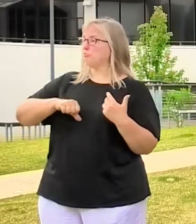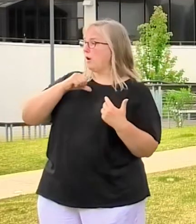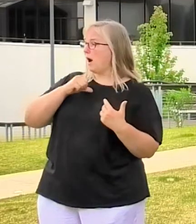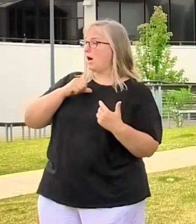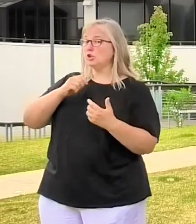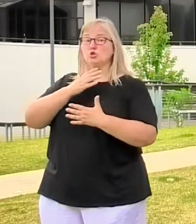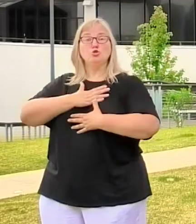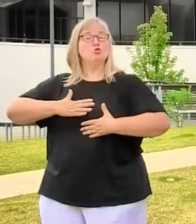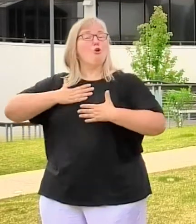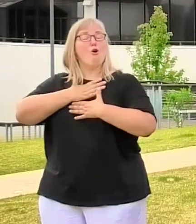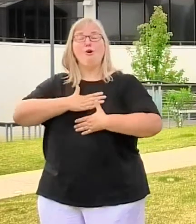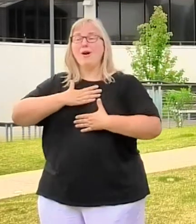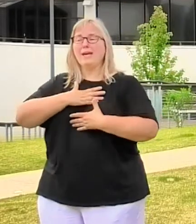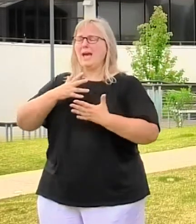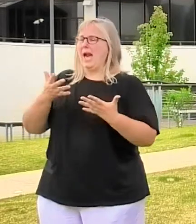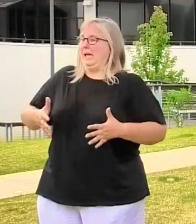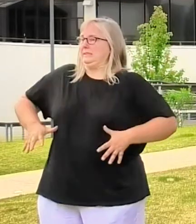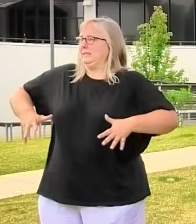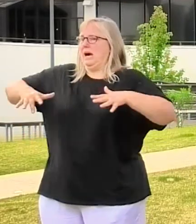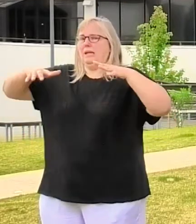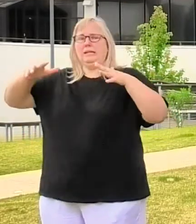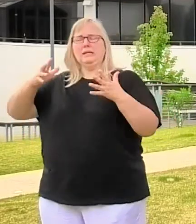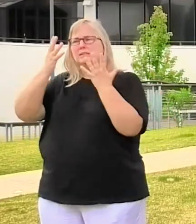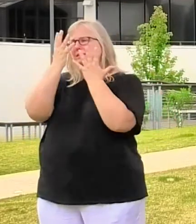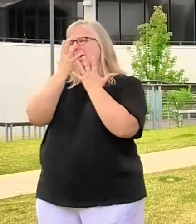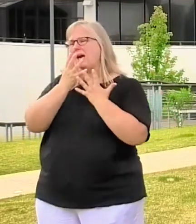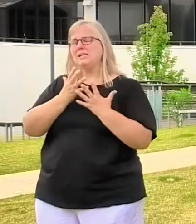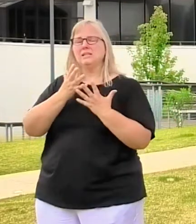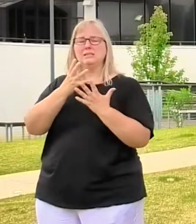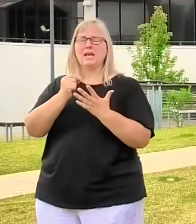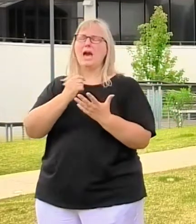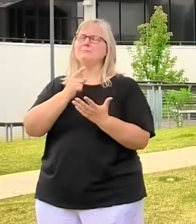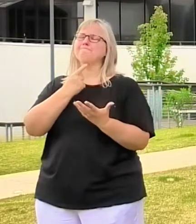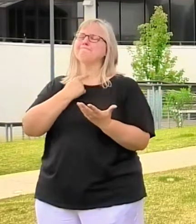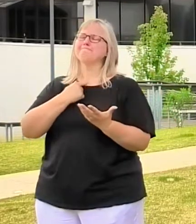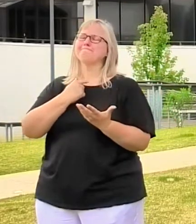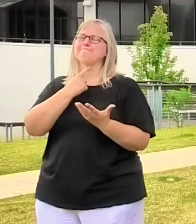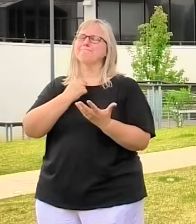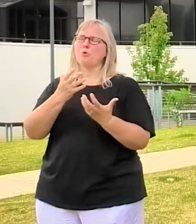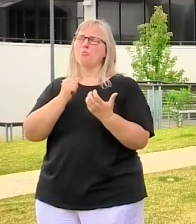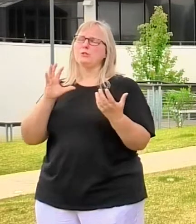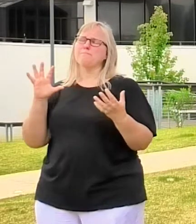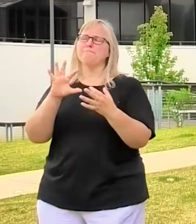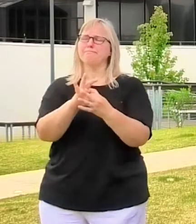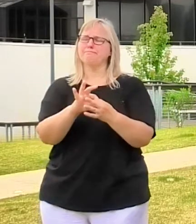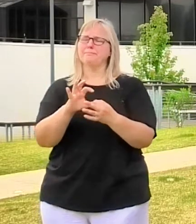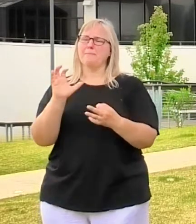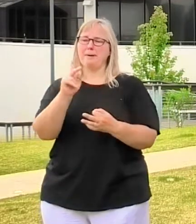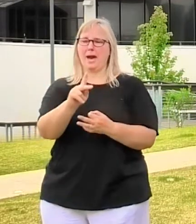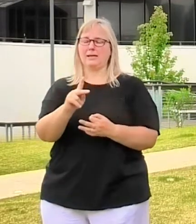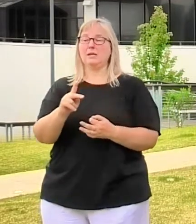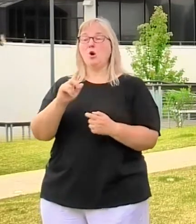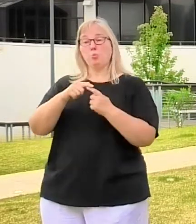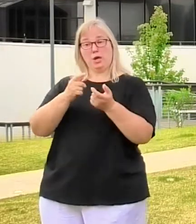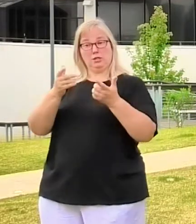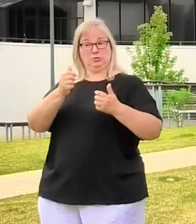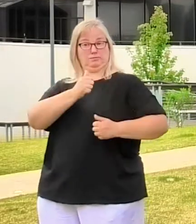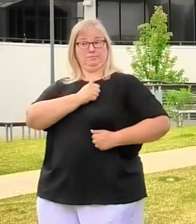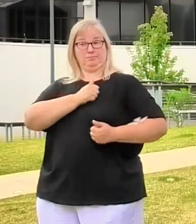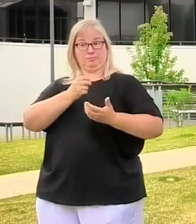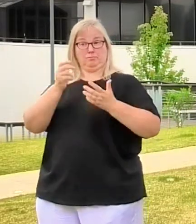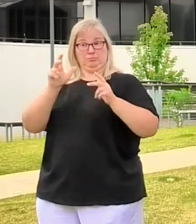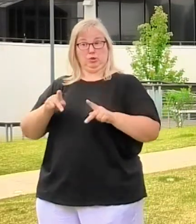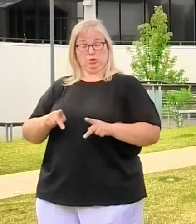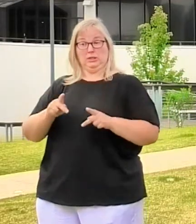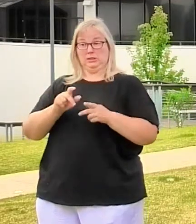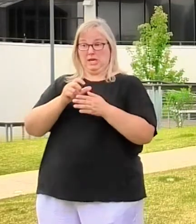anxiety, sadness, and a longing to be reunited. Because when a service member deploys, families